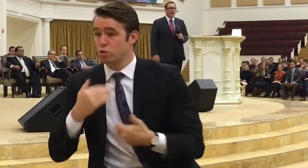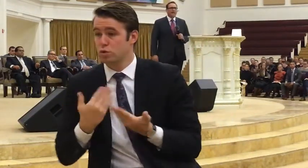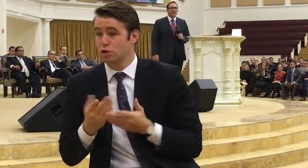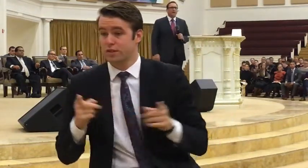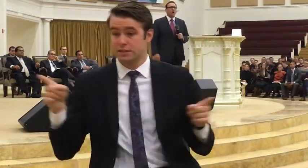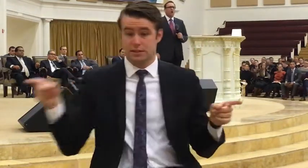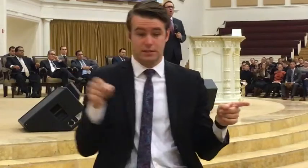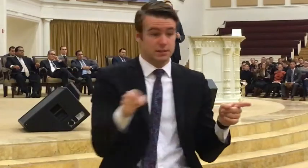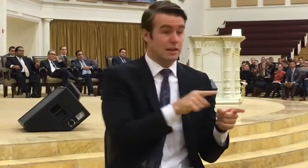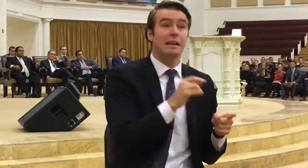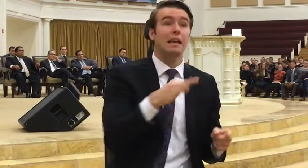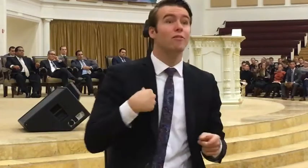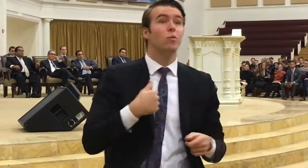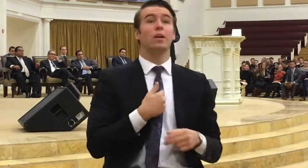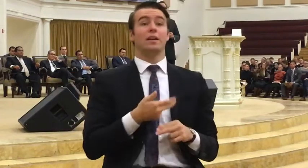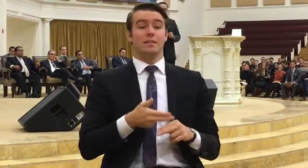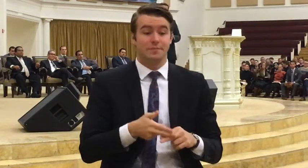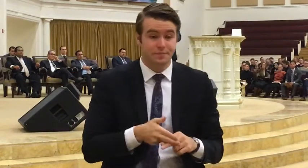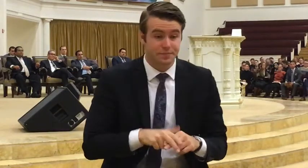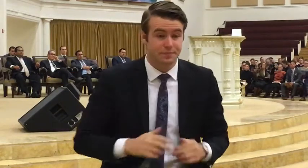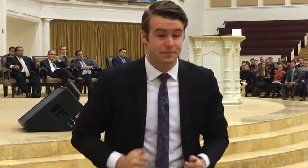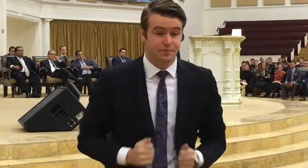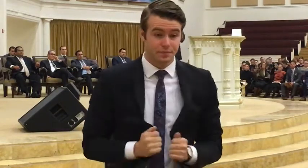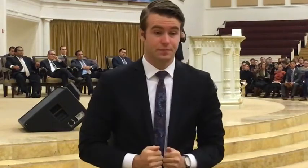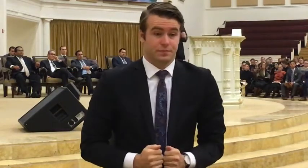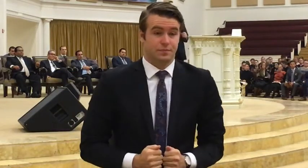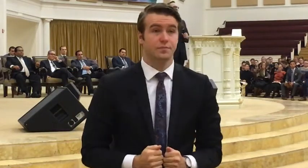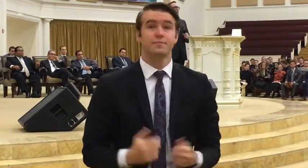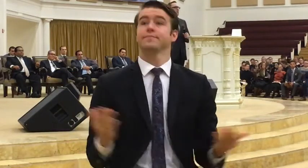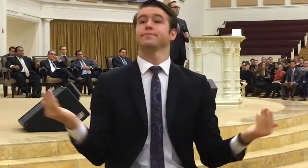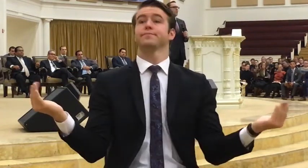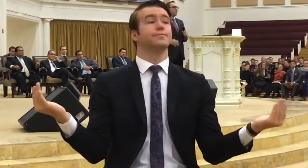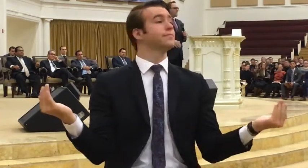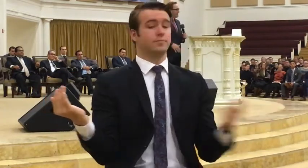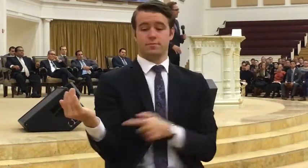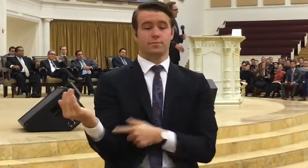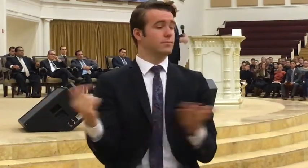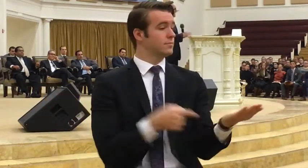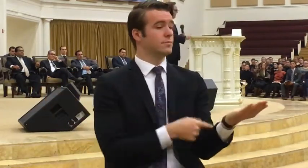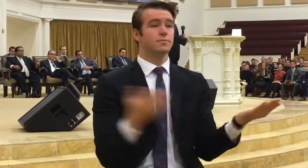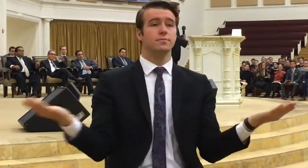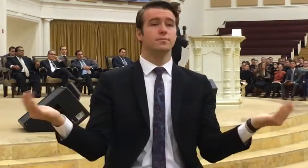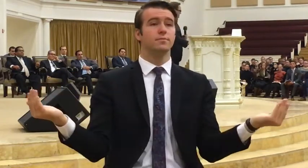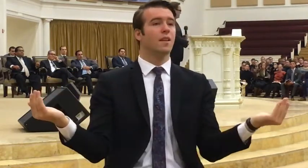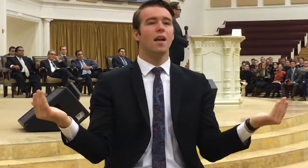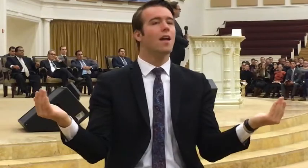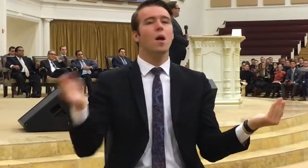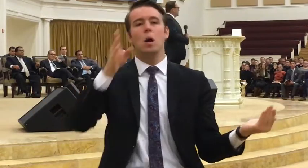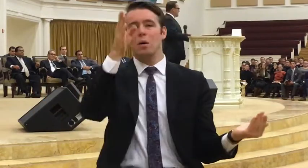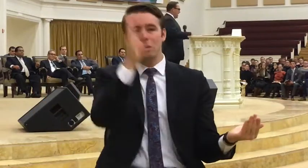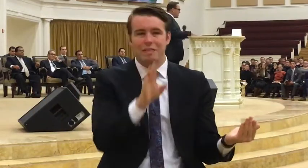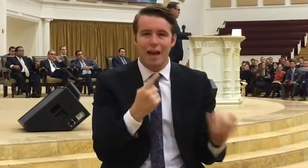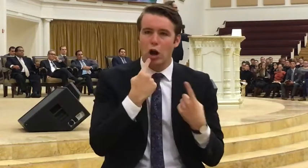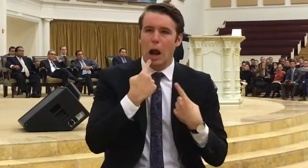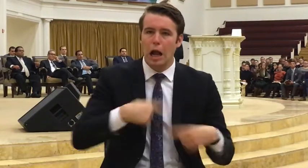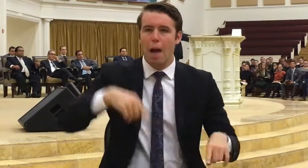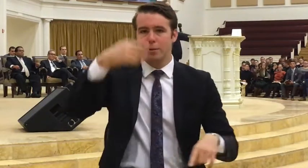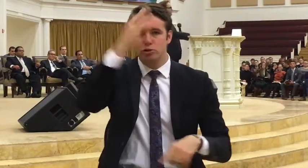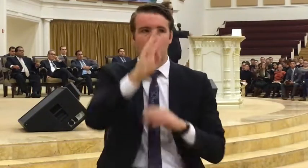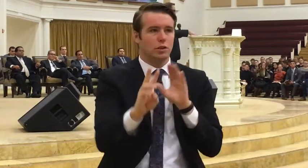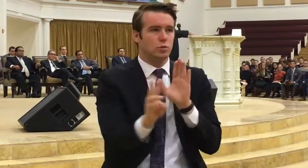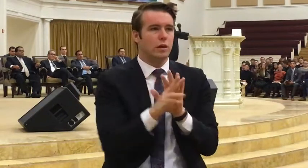service, waiting on the world to come to us, we will never accomplish God's